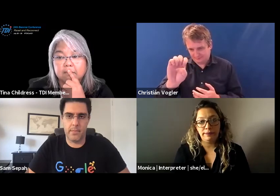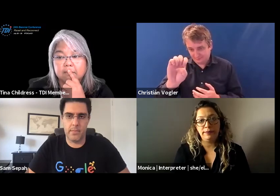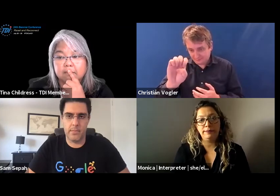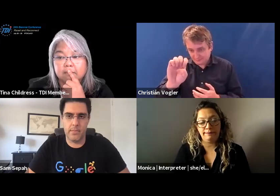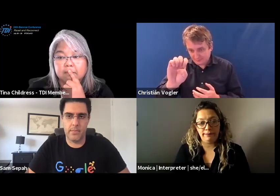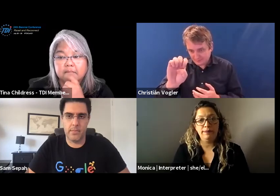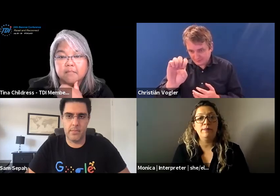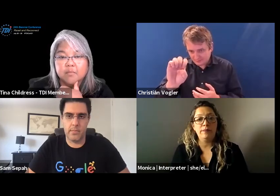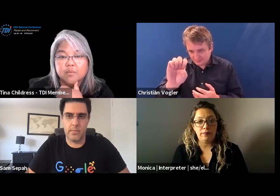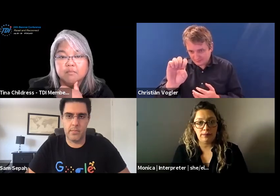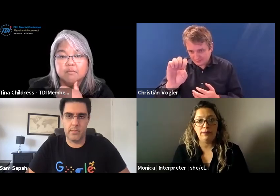It's inseparable.